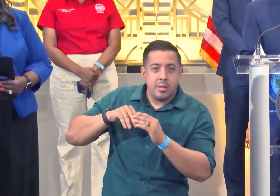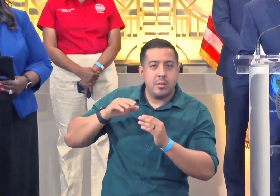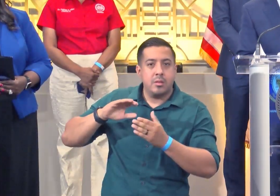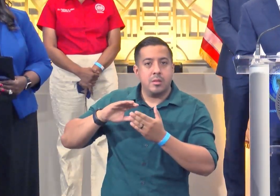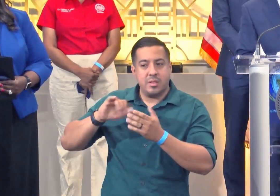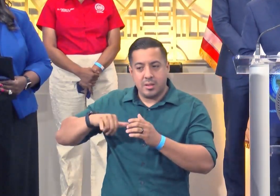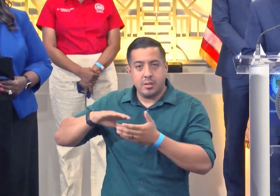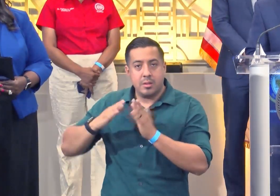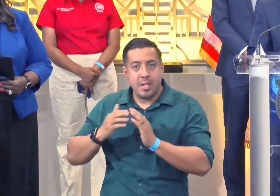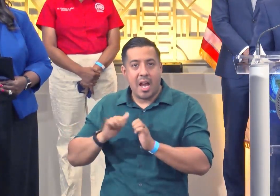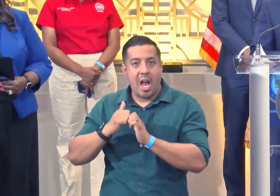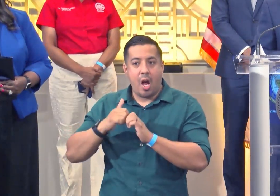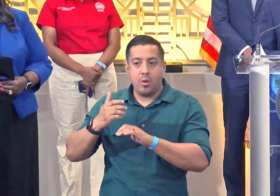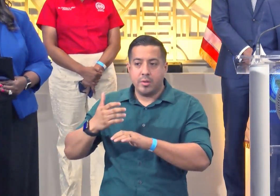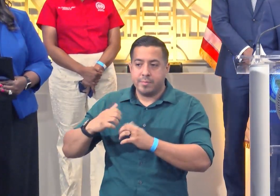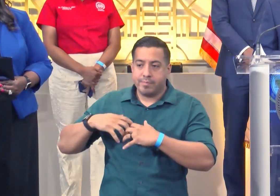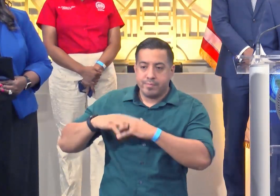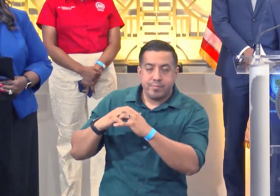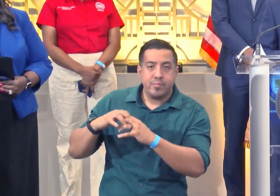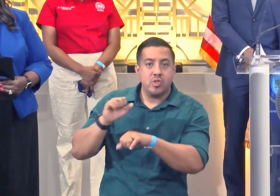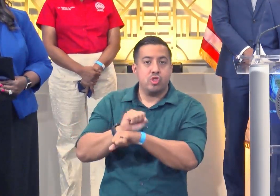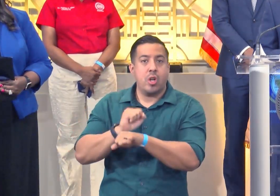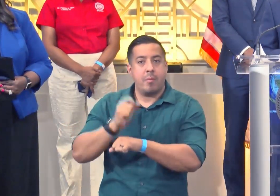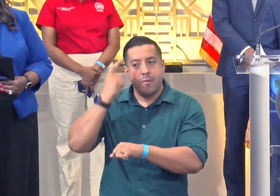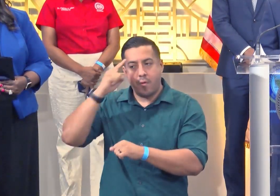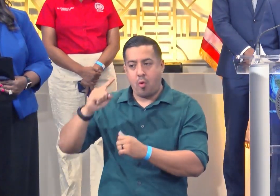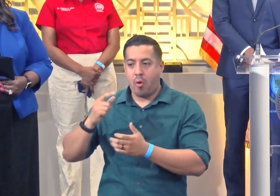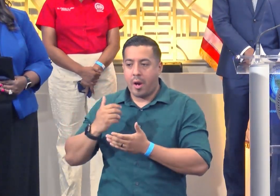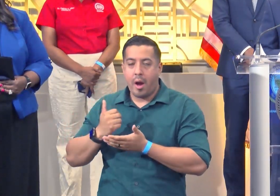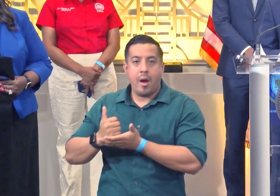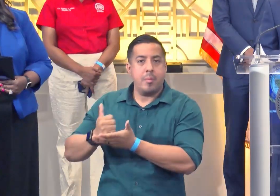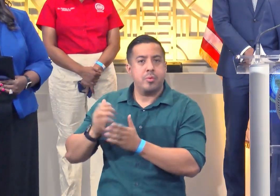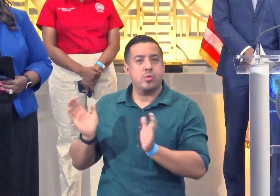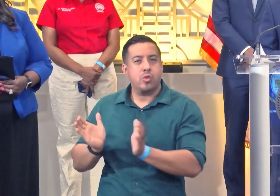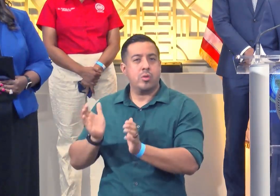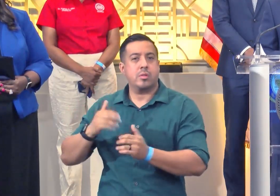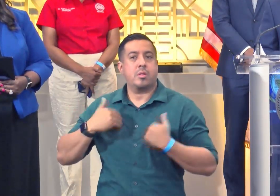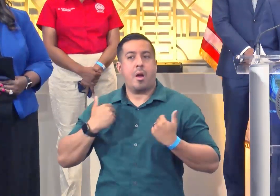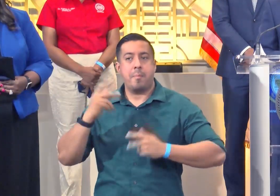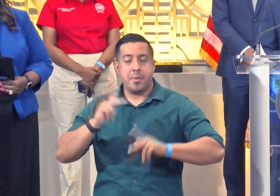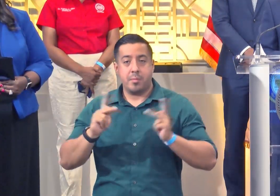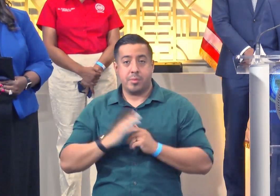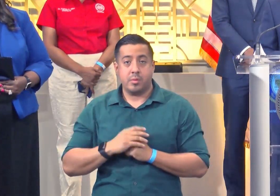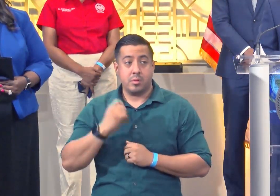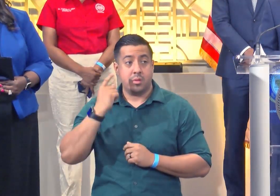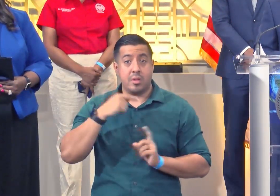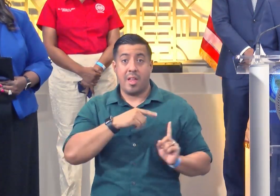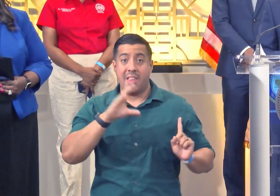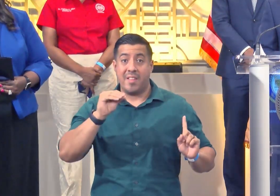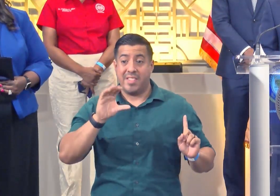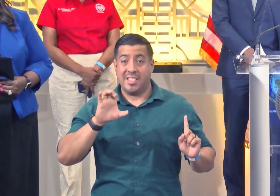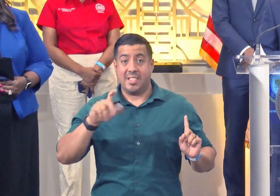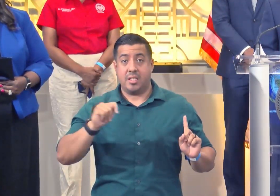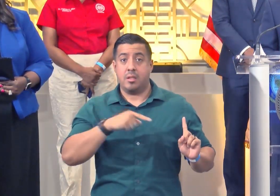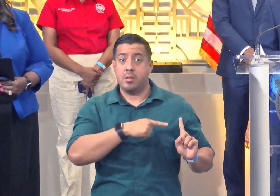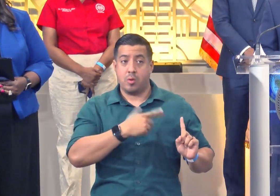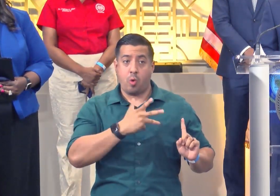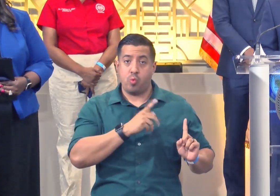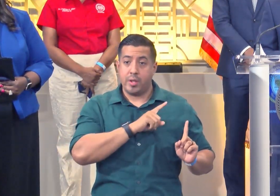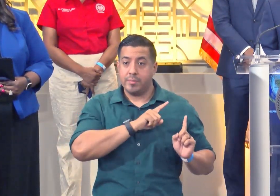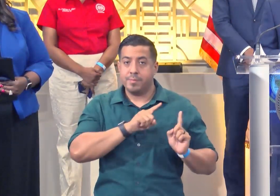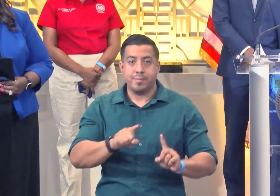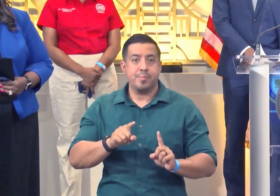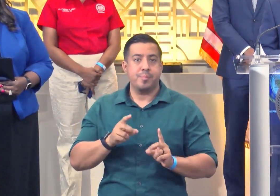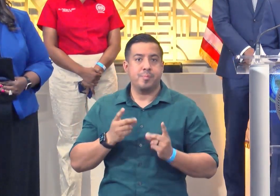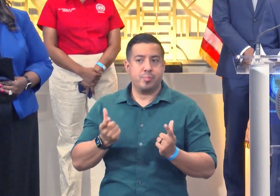and supporting young people. In a short amount of time, 50 has made his presence known in